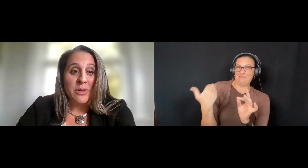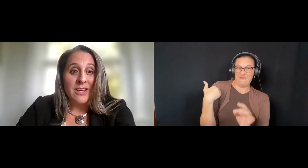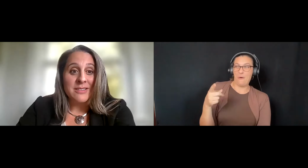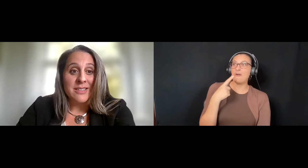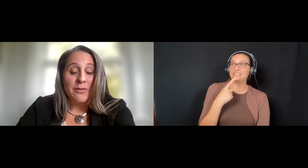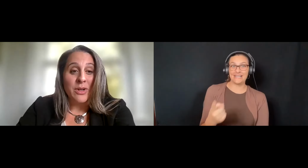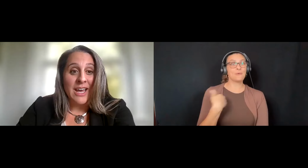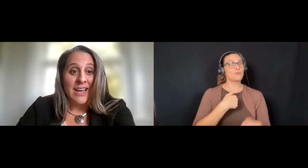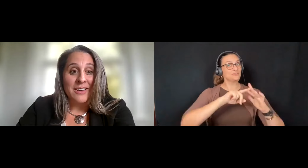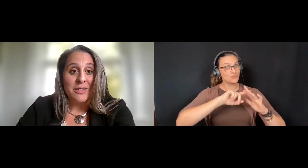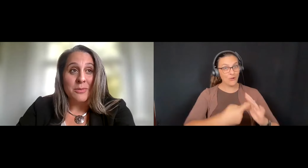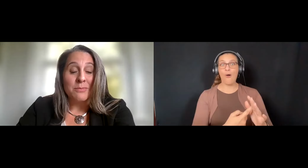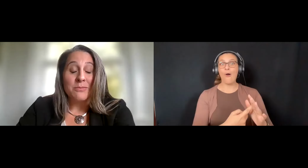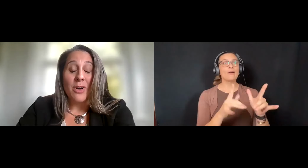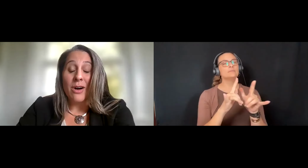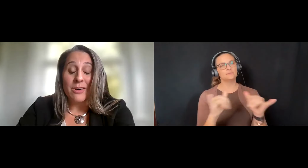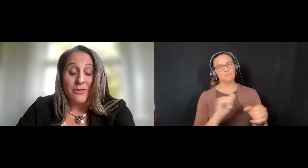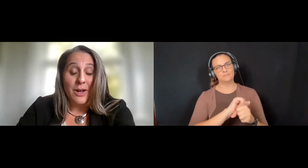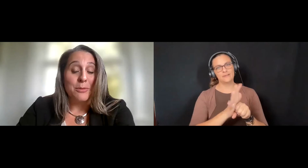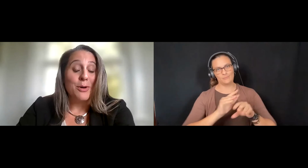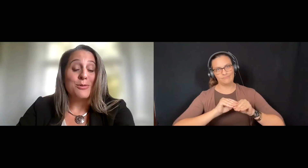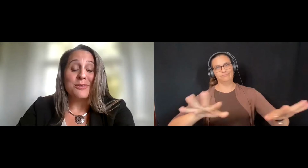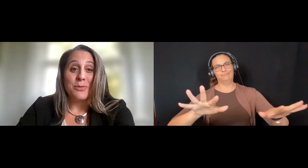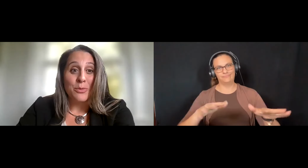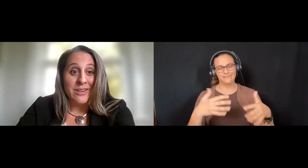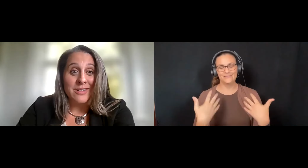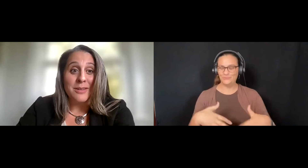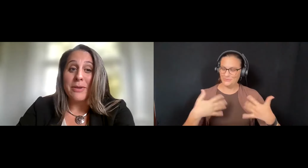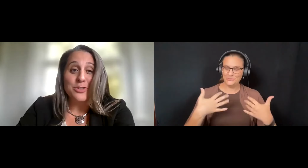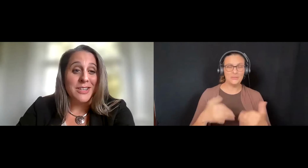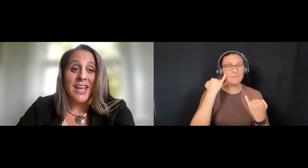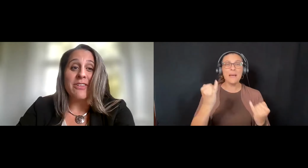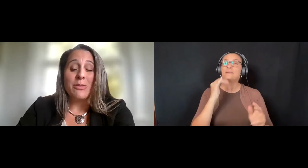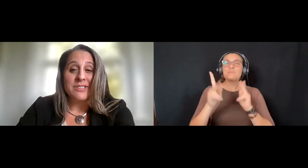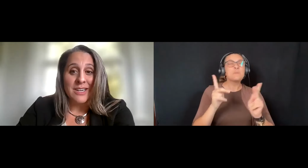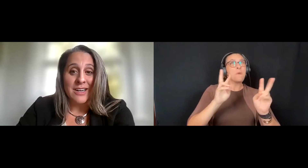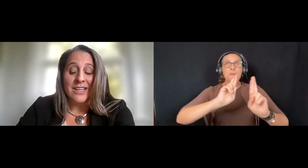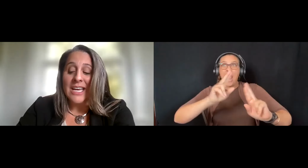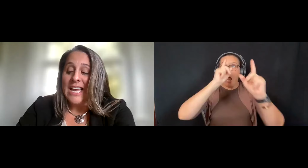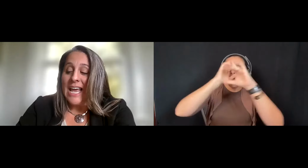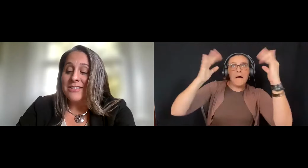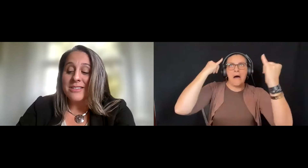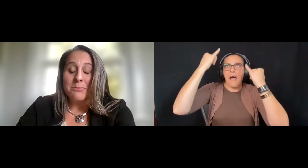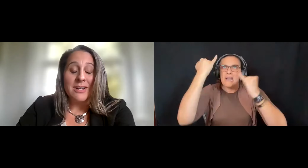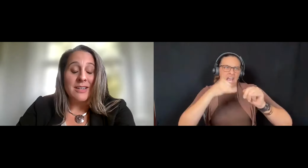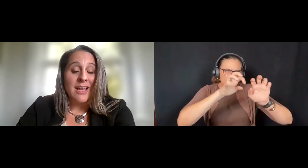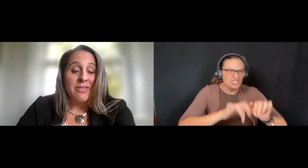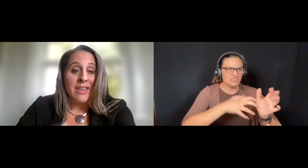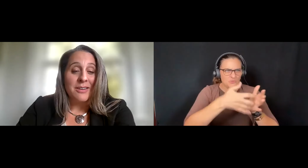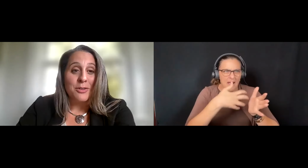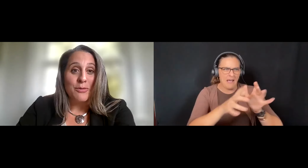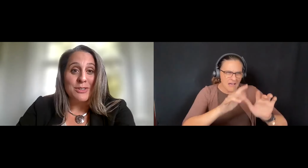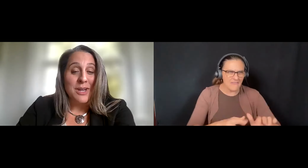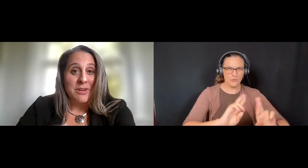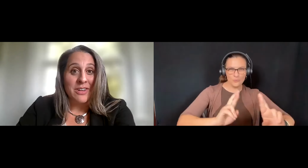the grand plans that everyone had, the hard fought proposals that were written, the budgeting, everything that was done and submitted,